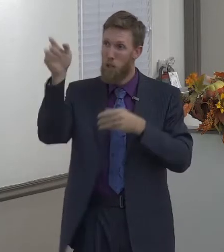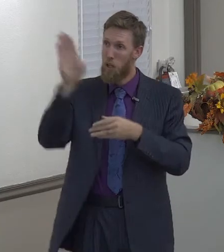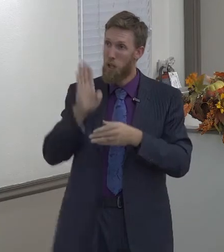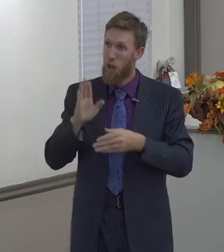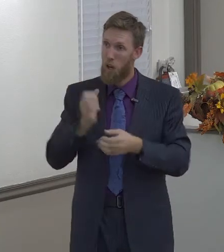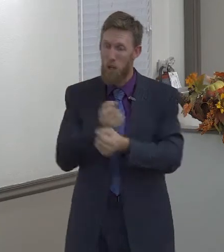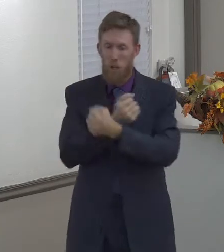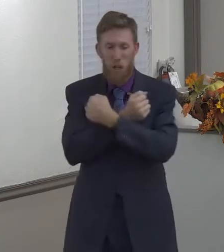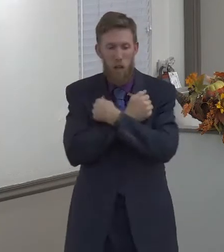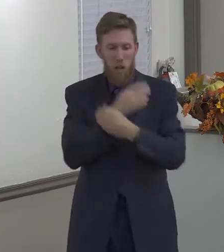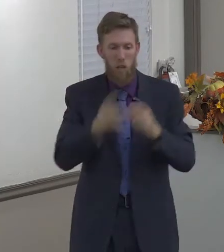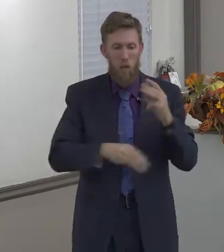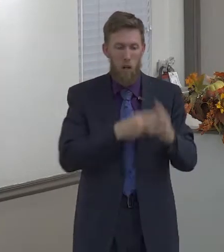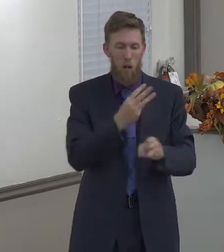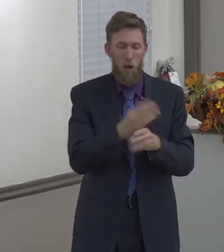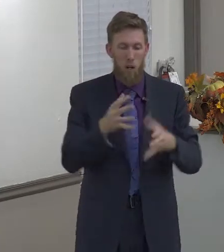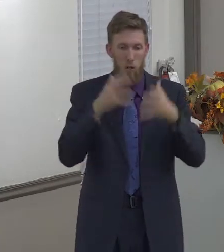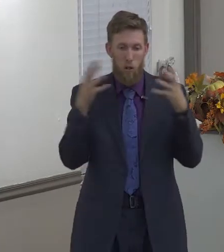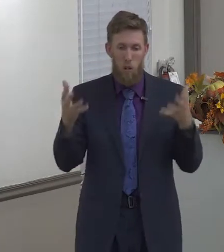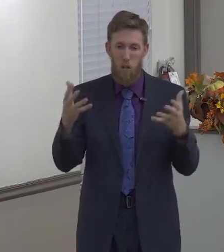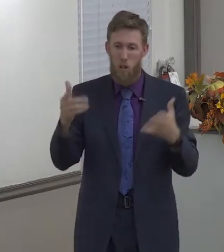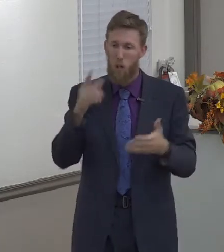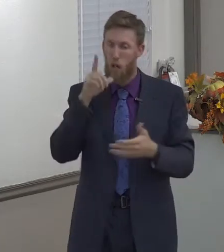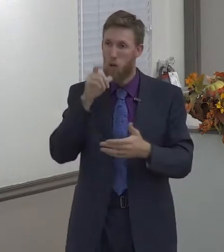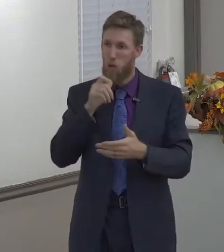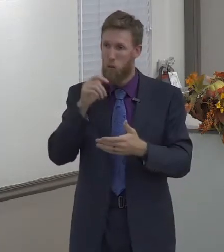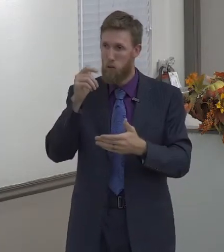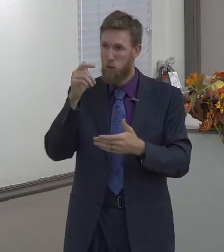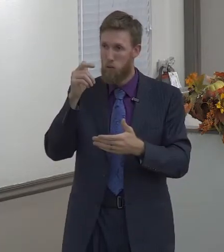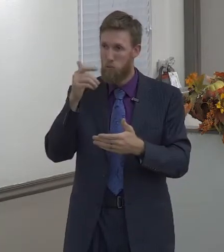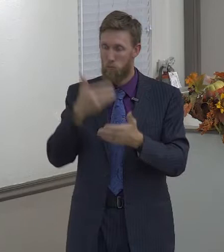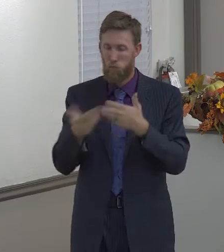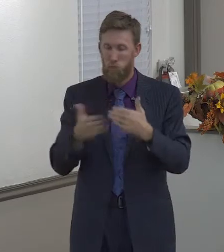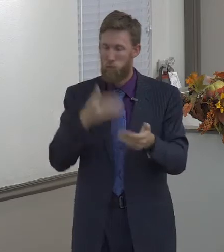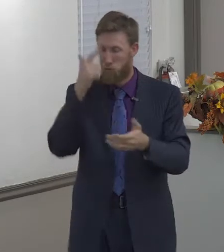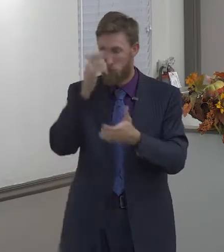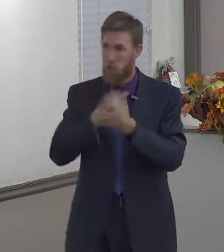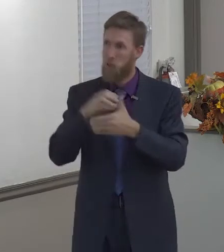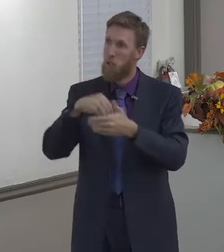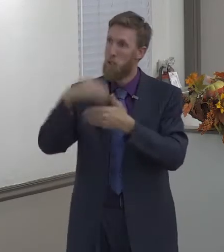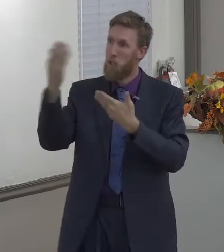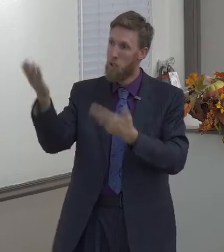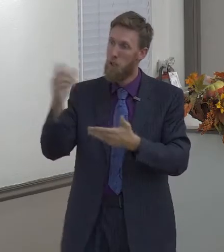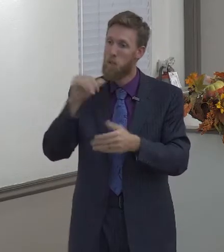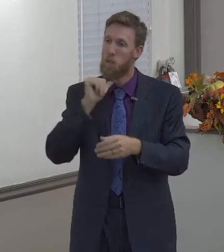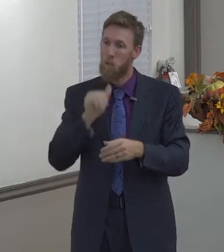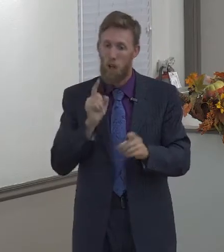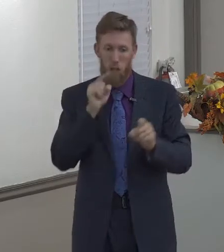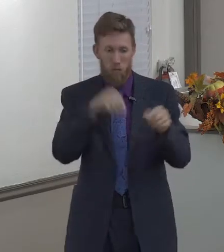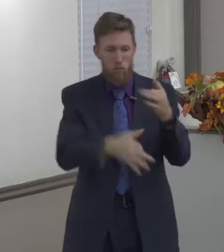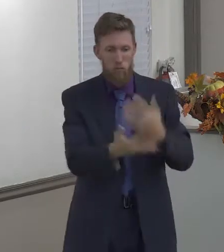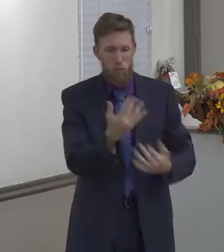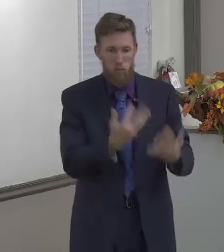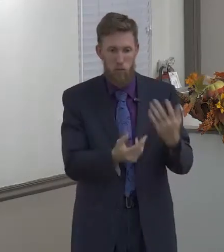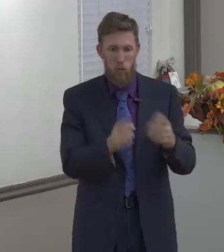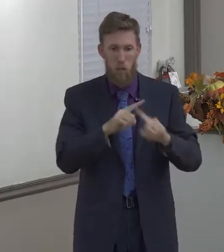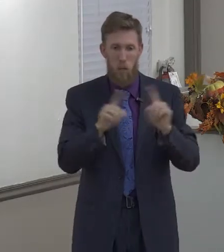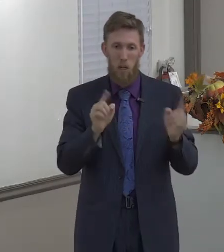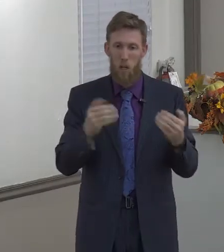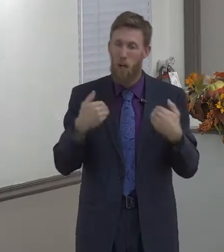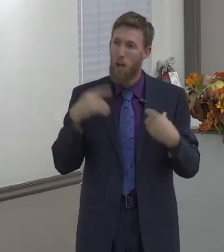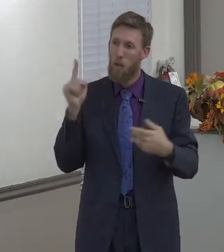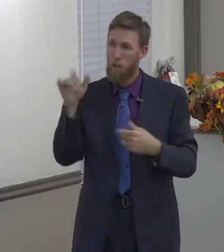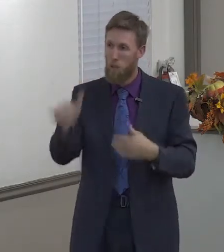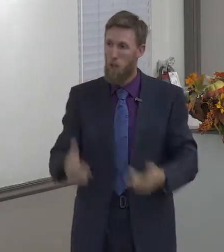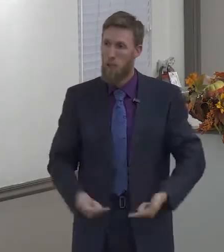the individual to also be willing. It is a relationship. Both parties must agree to